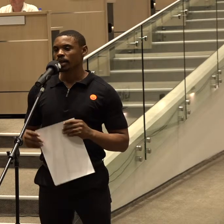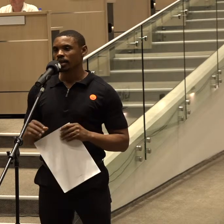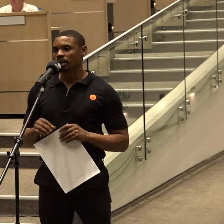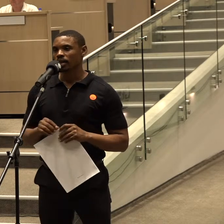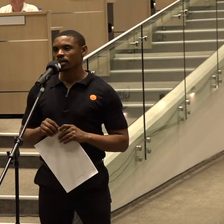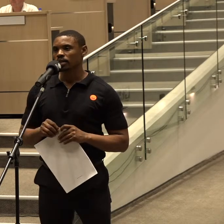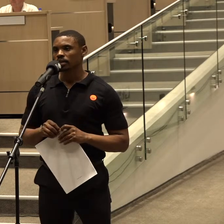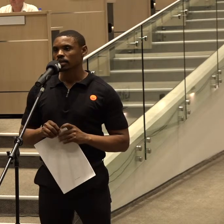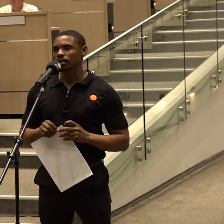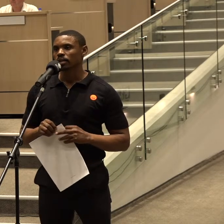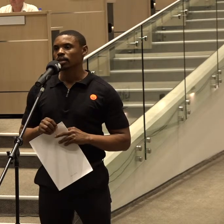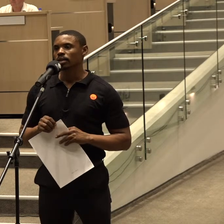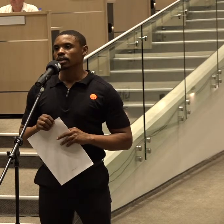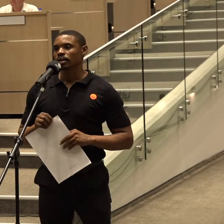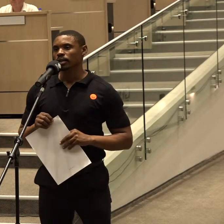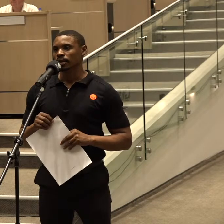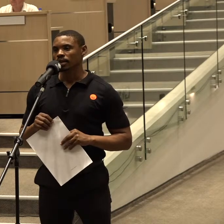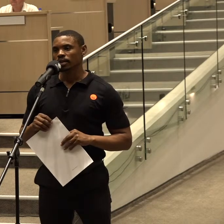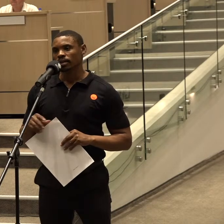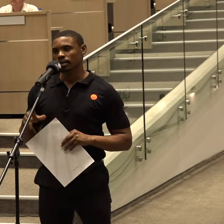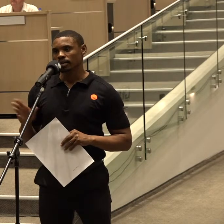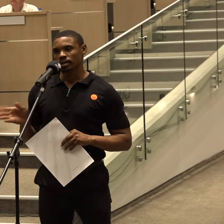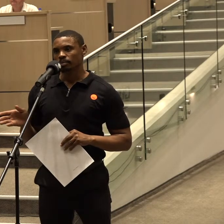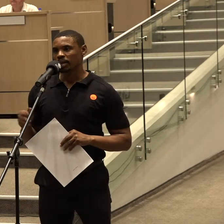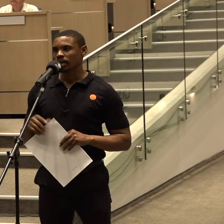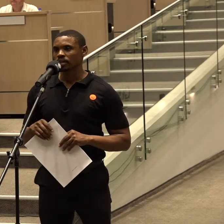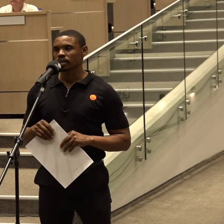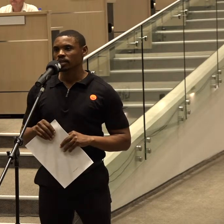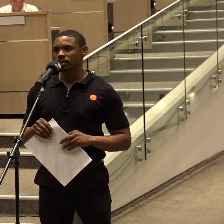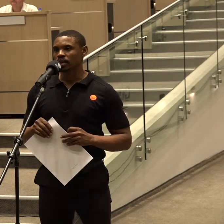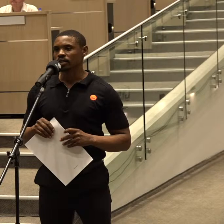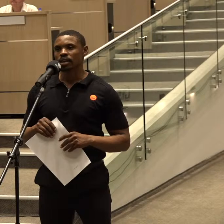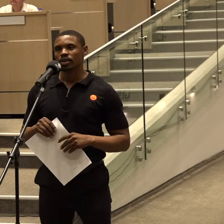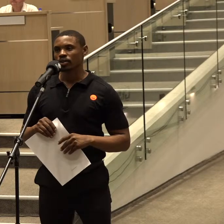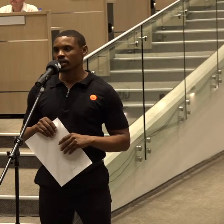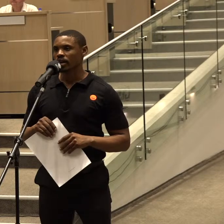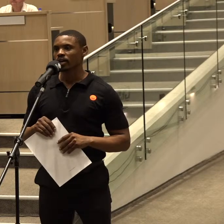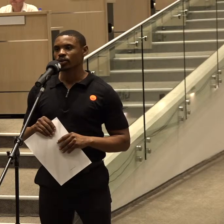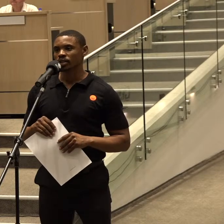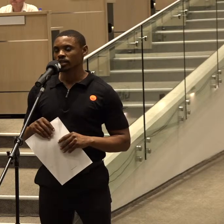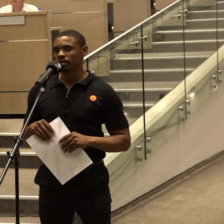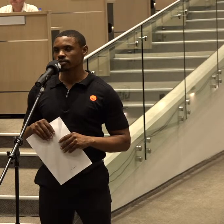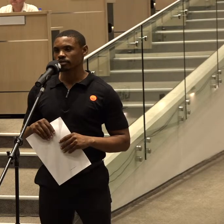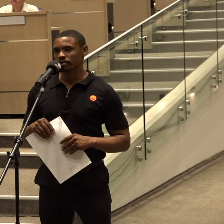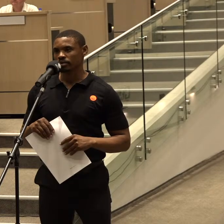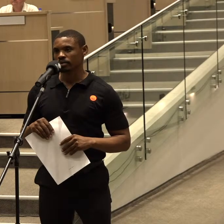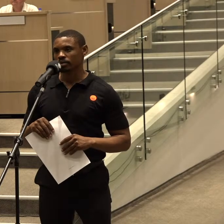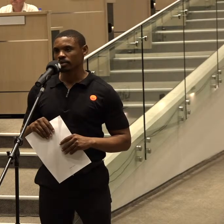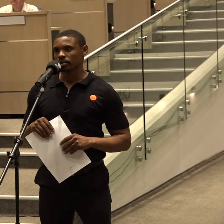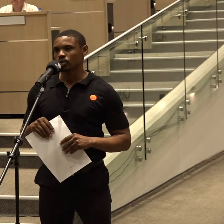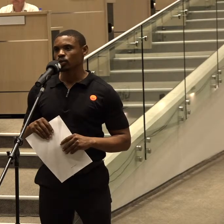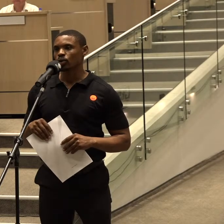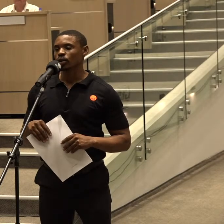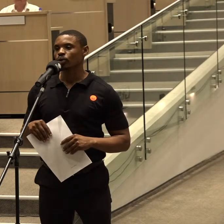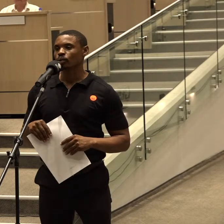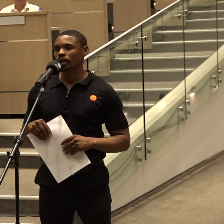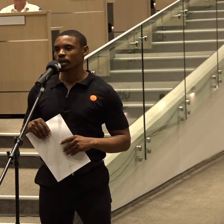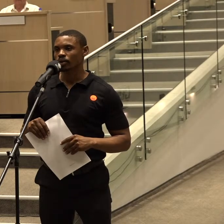right now the brothers and sisters they are they are not safe